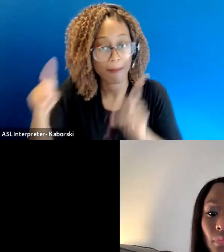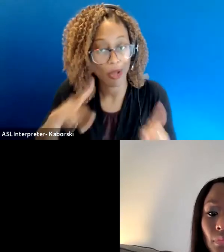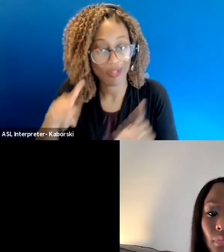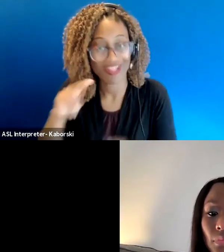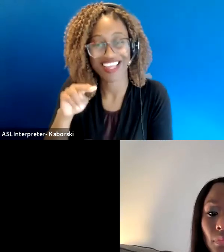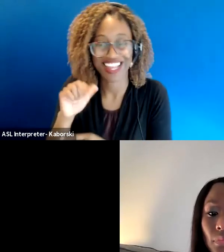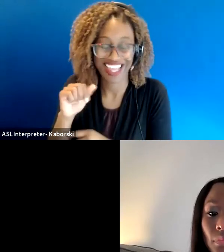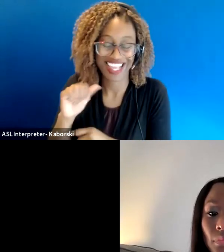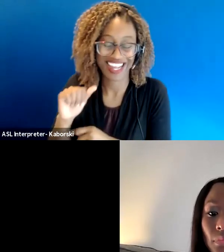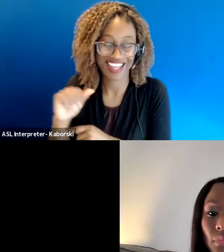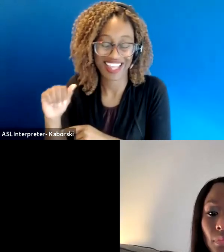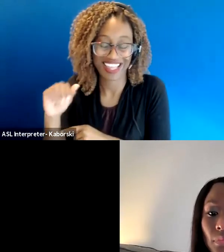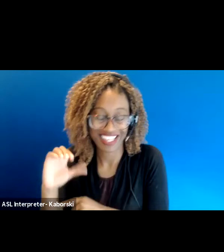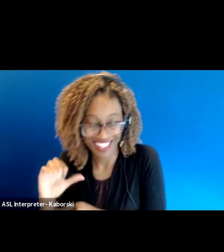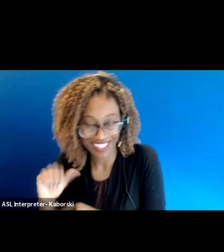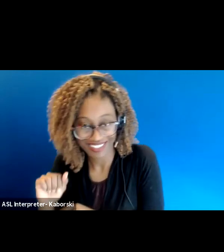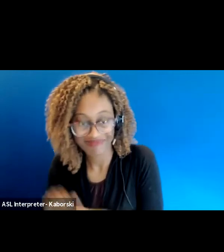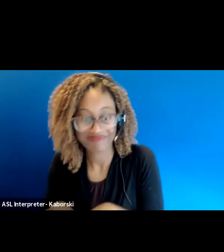the Wellness Center,